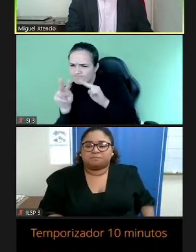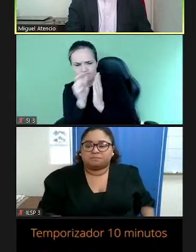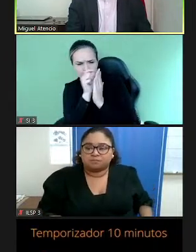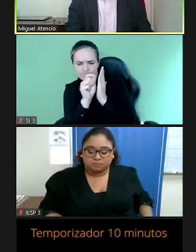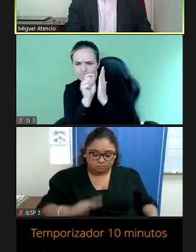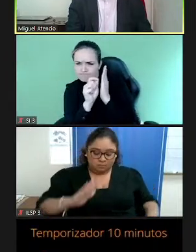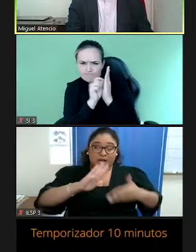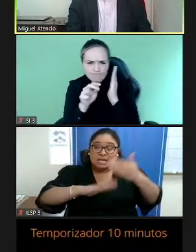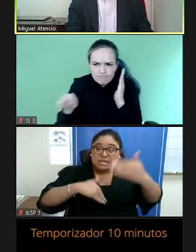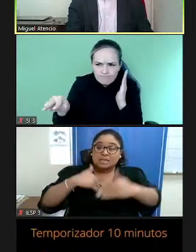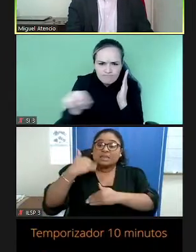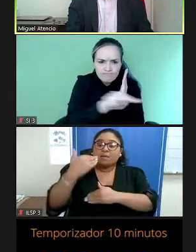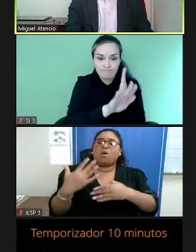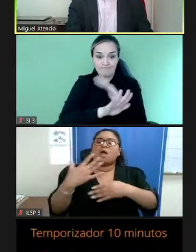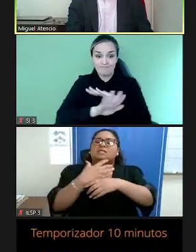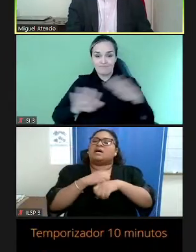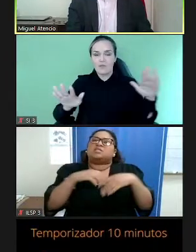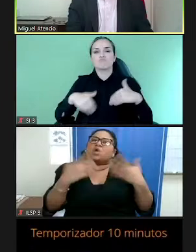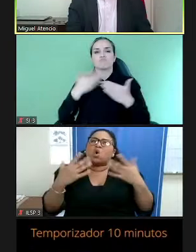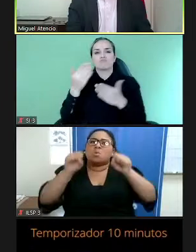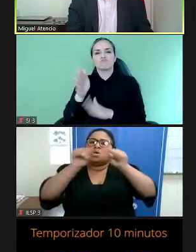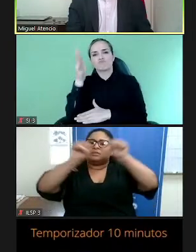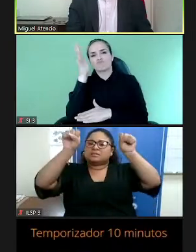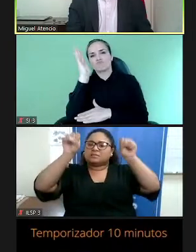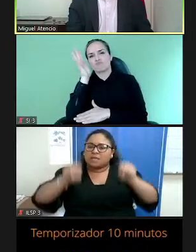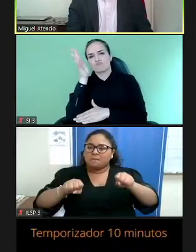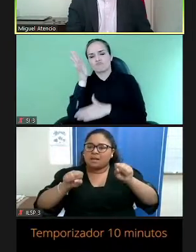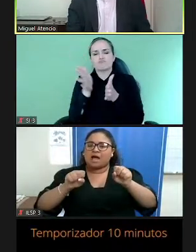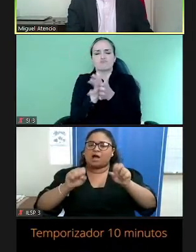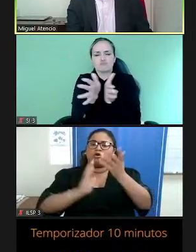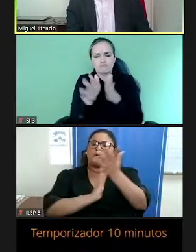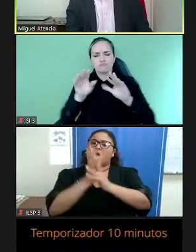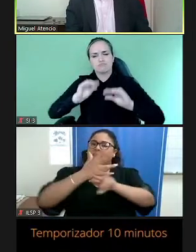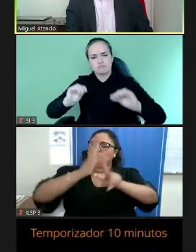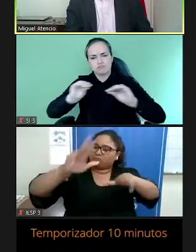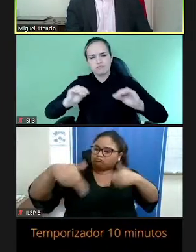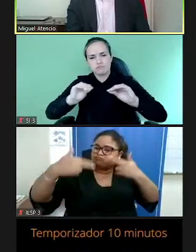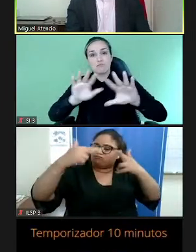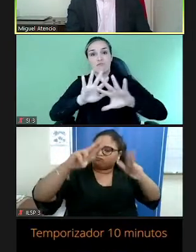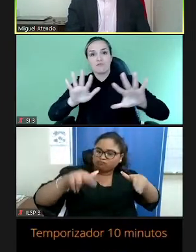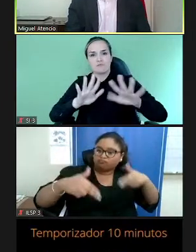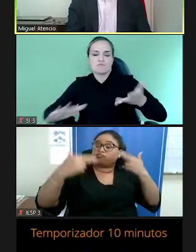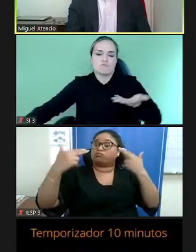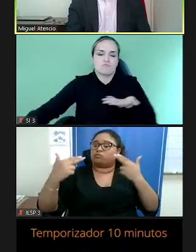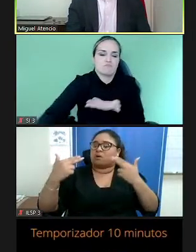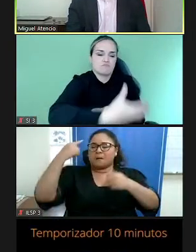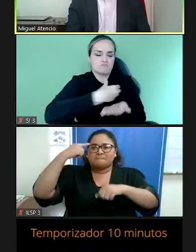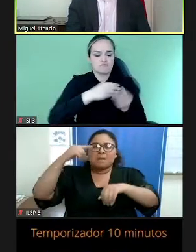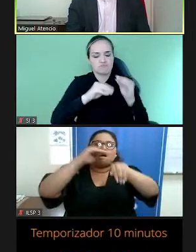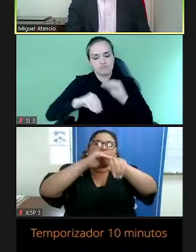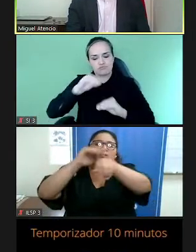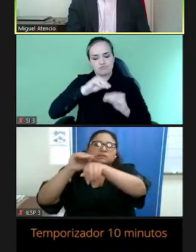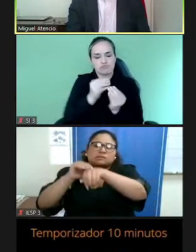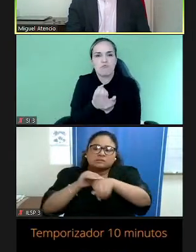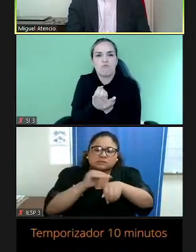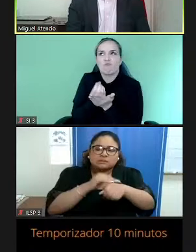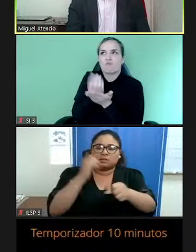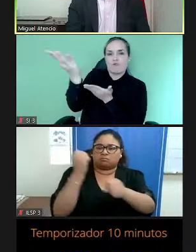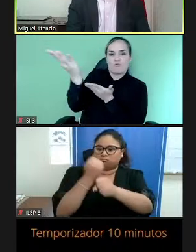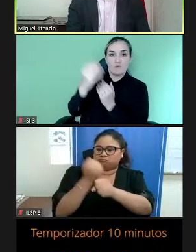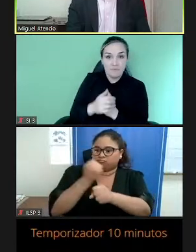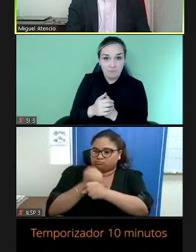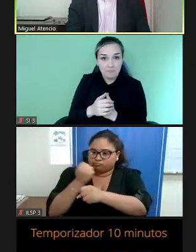later on we will have a virtual seminar and then we're going to have the conclusions of